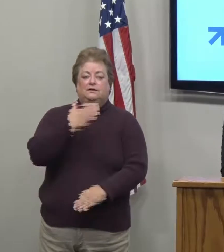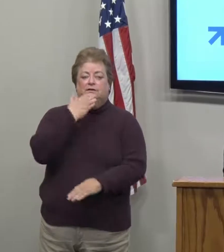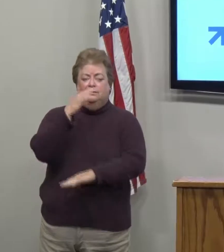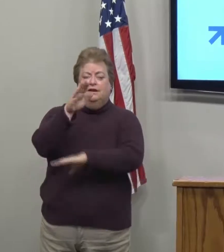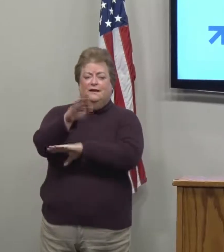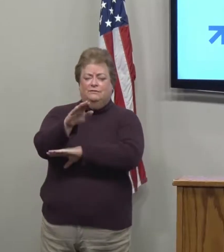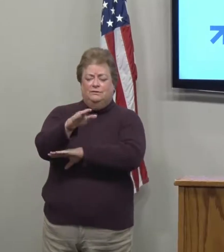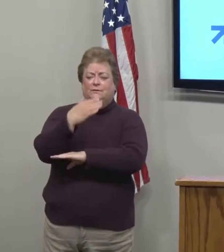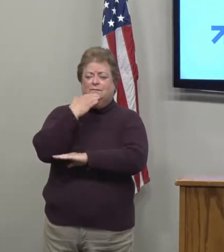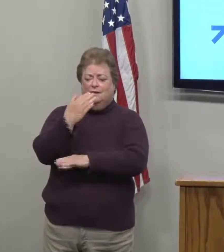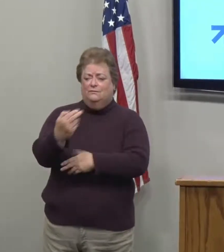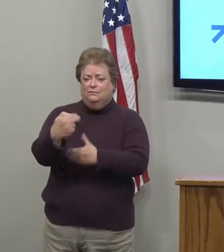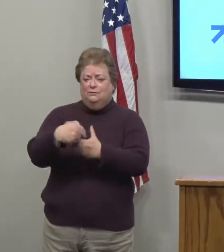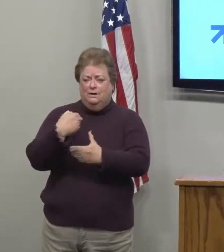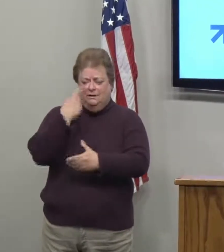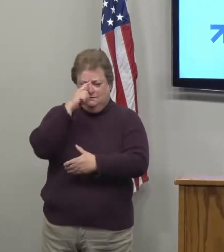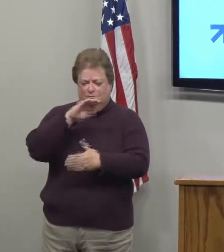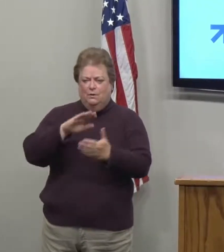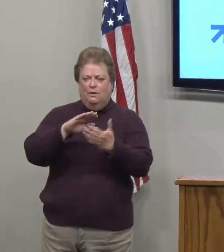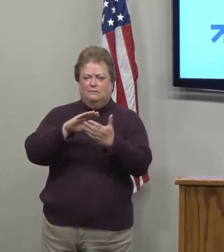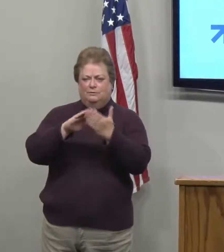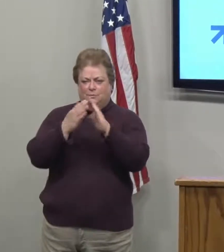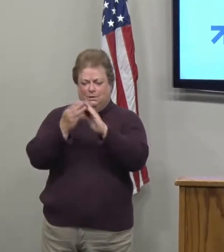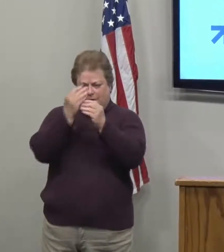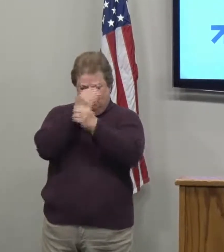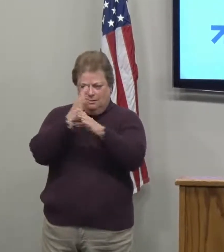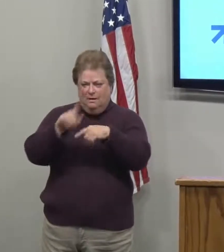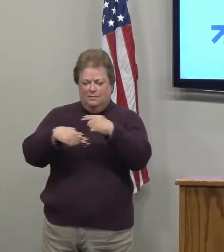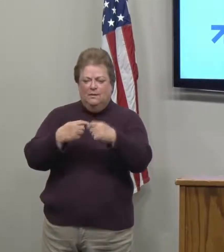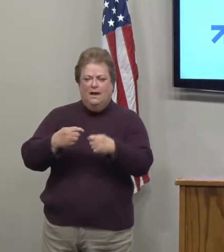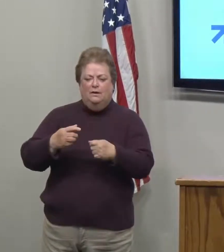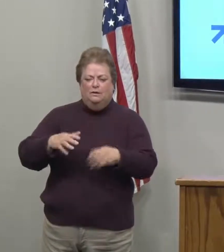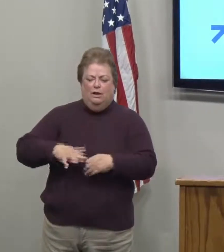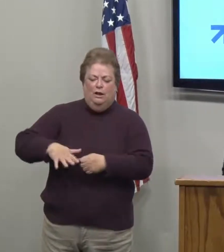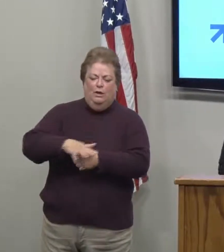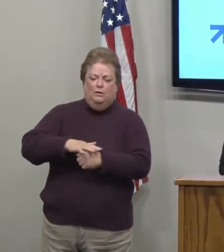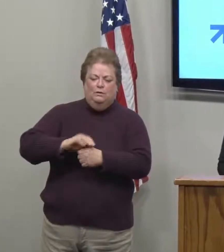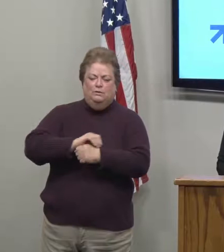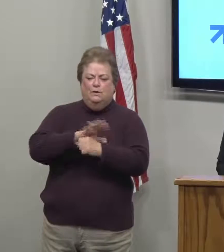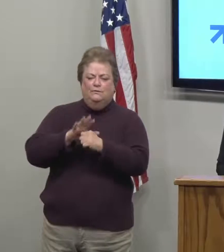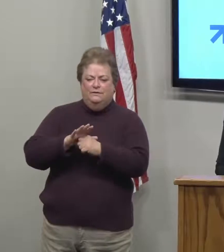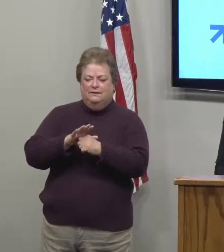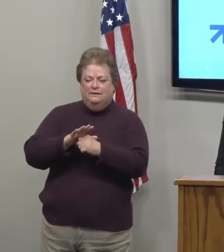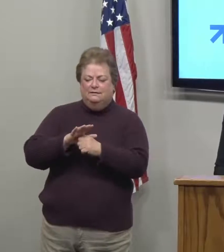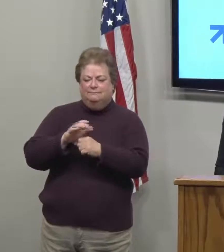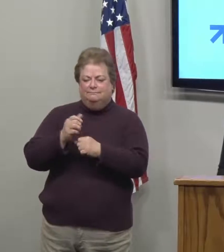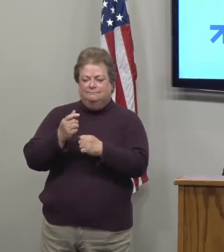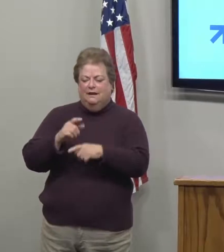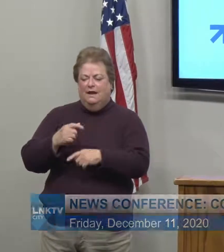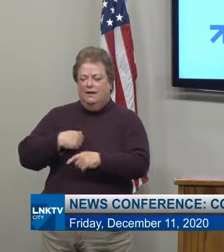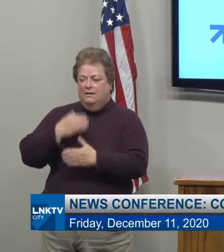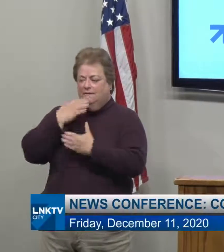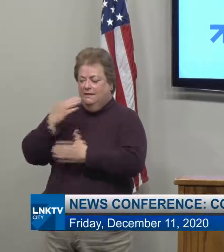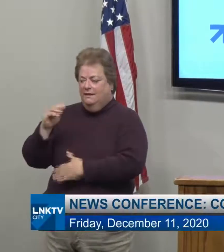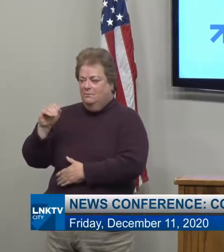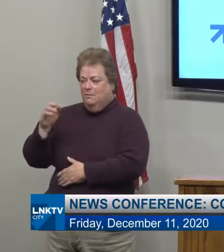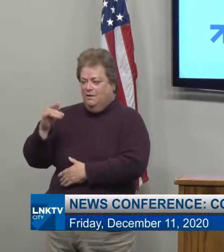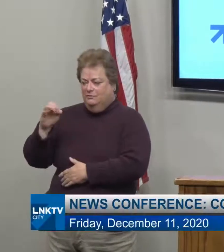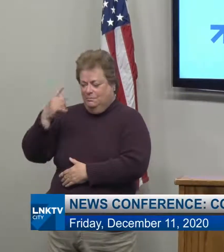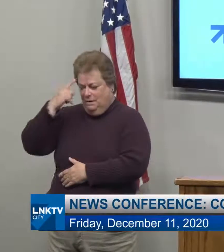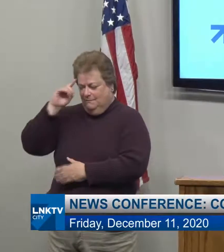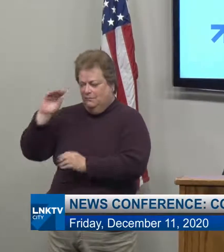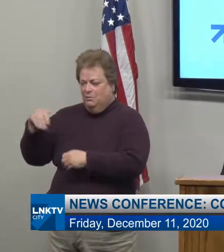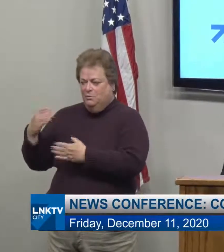Good afternoon, and thank you for joining us for this community briefing on our local COVID-19 response efforts. I want to also thank Margie Prop for once again providing